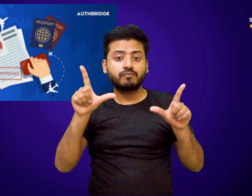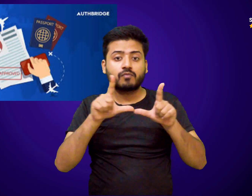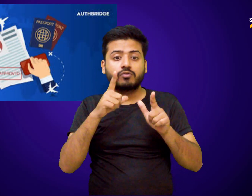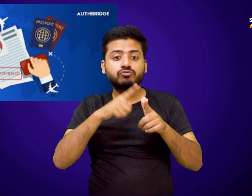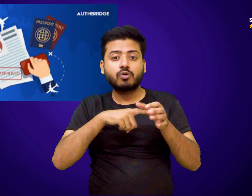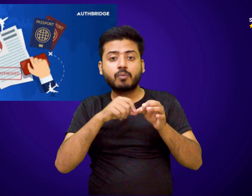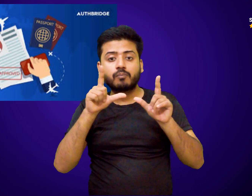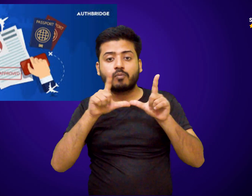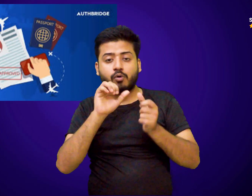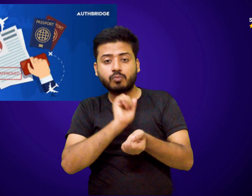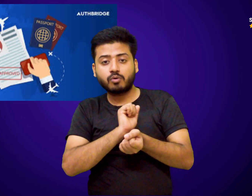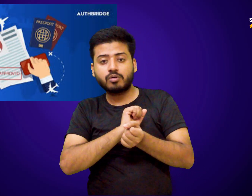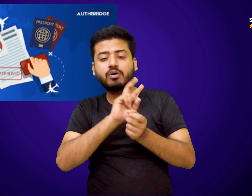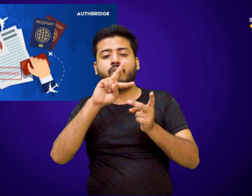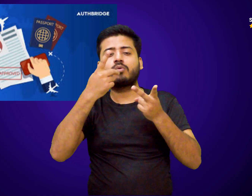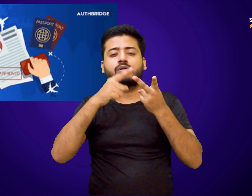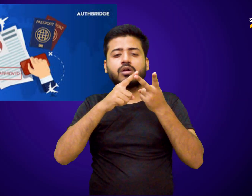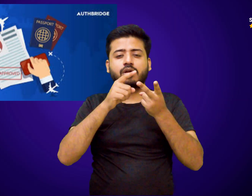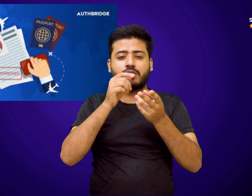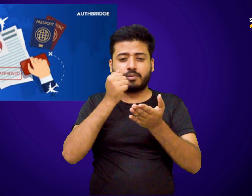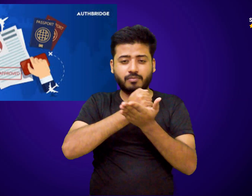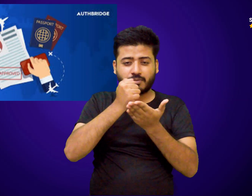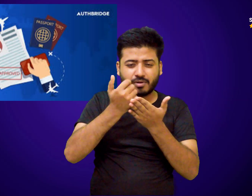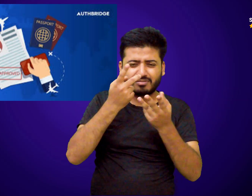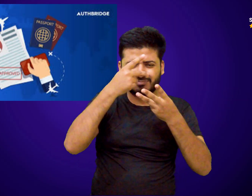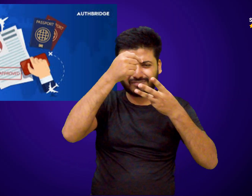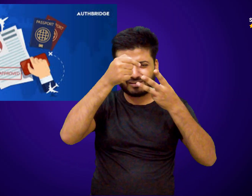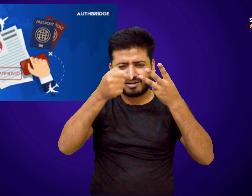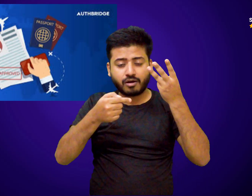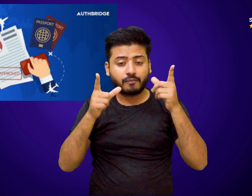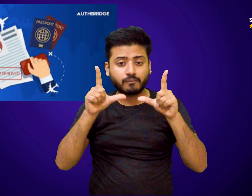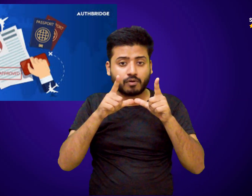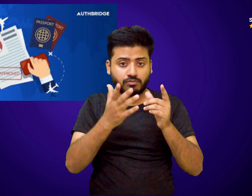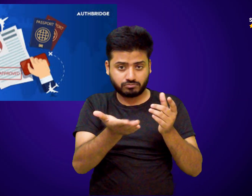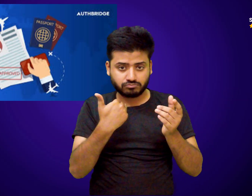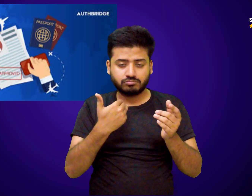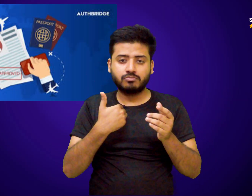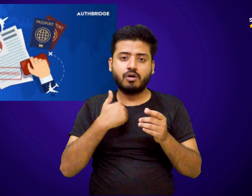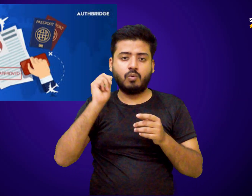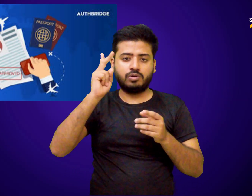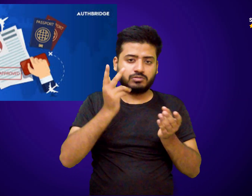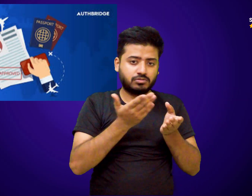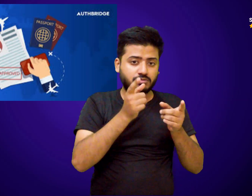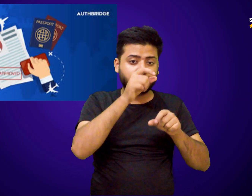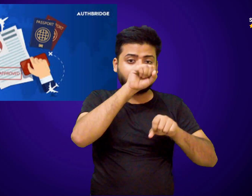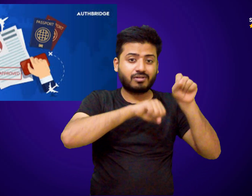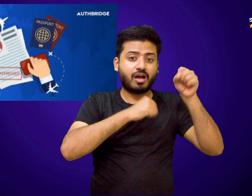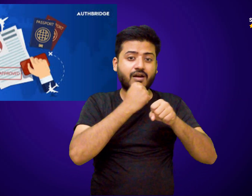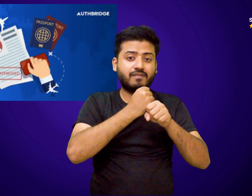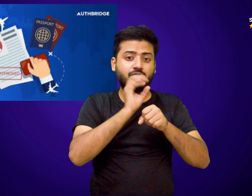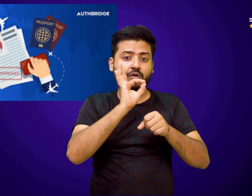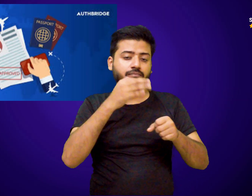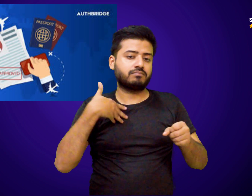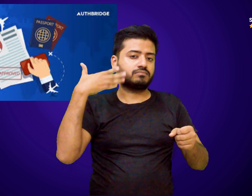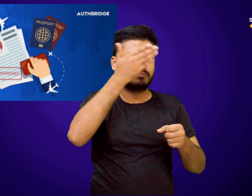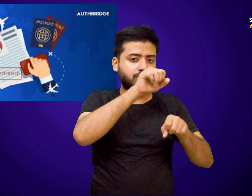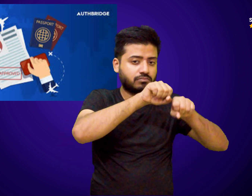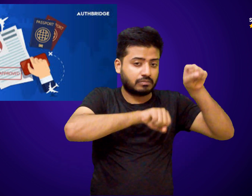applicants, expedited service is available under the Tatkal scheme for an extra fee. E-passports, with an embedded electronic